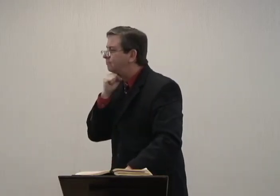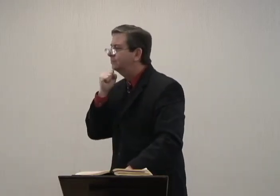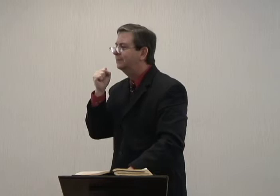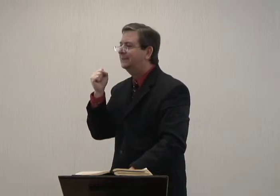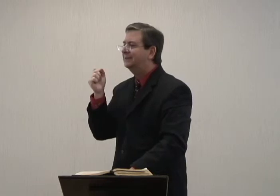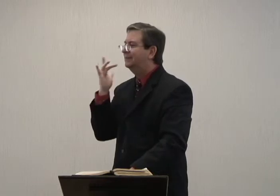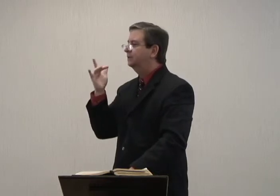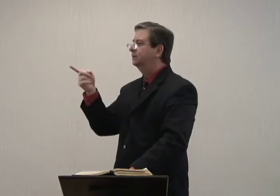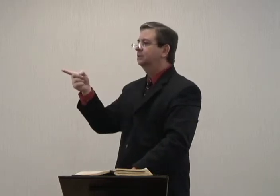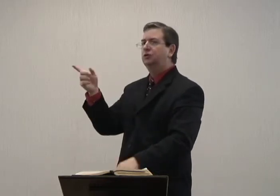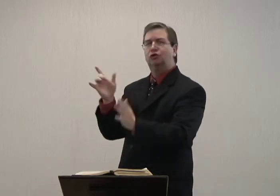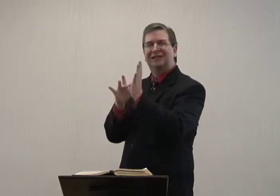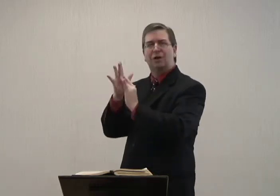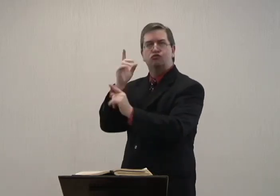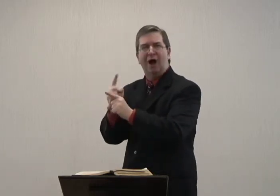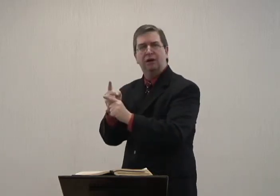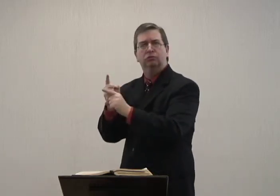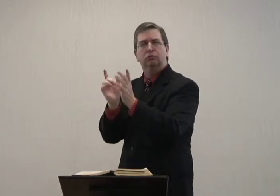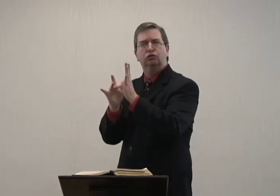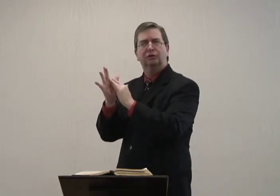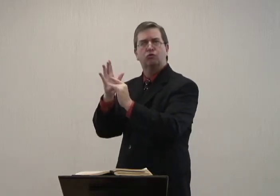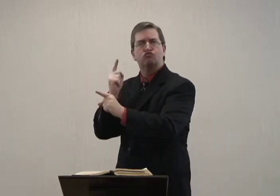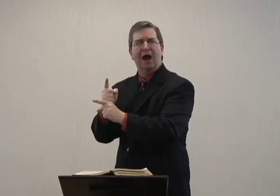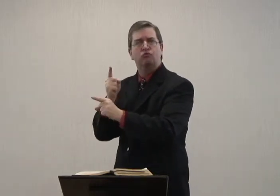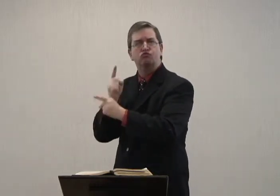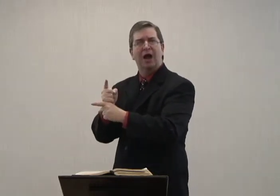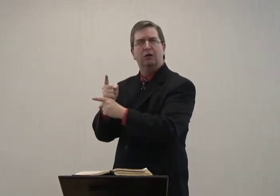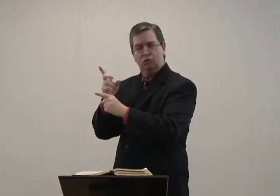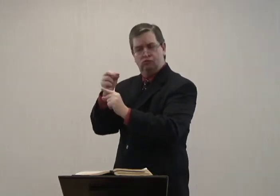They're trying to find like why he did wrong, but Jesus did right.